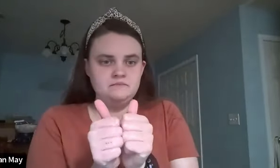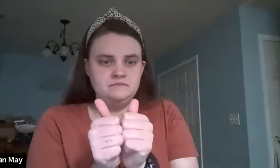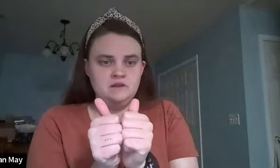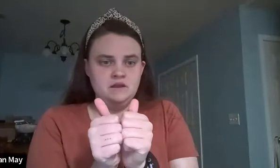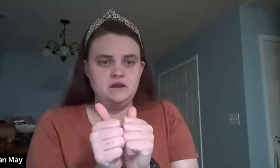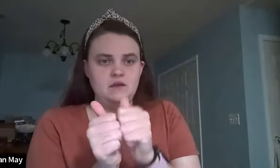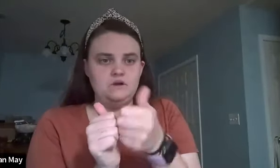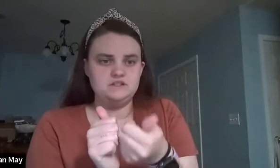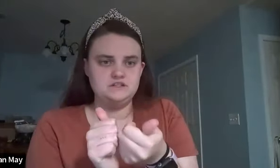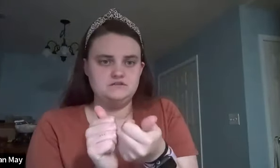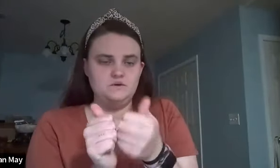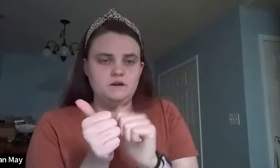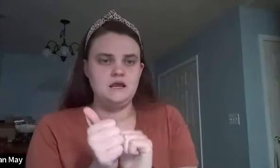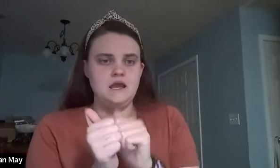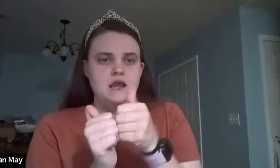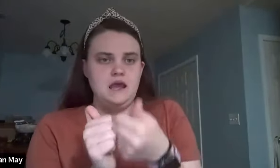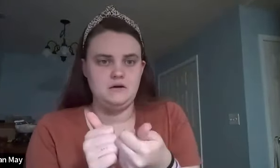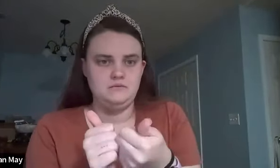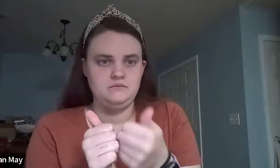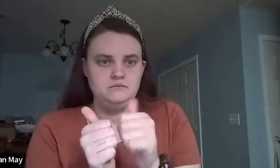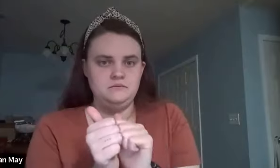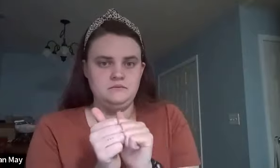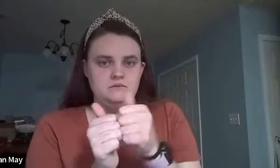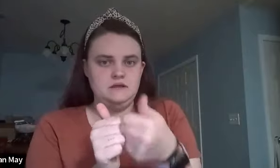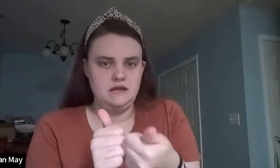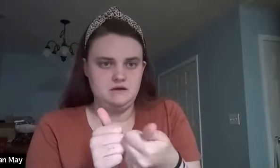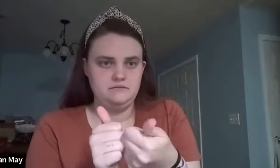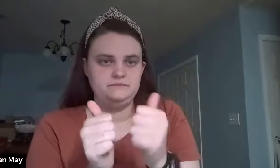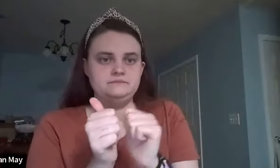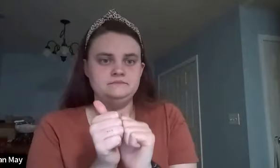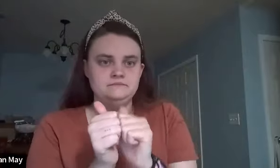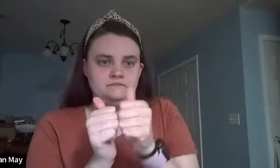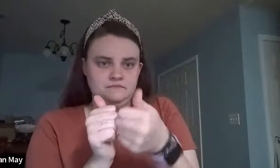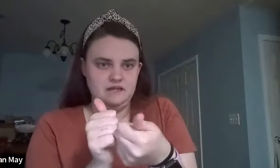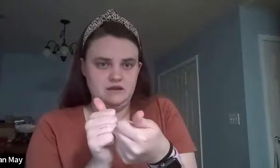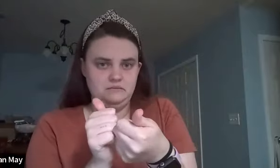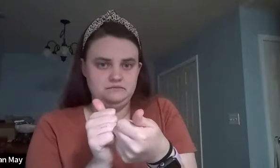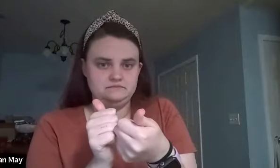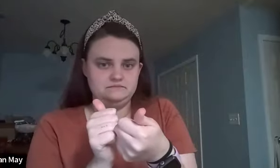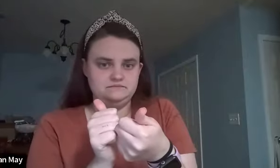and one's going to turn forward. How. How.